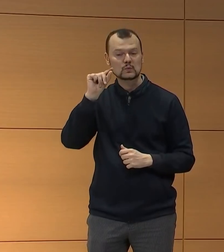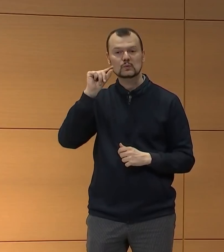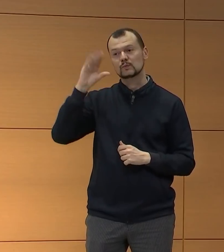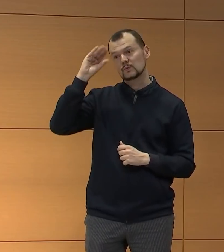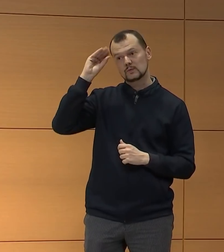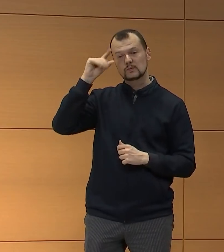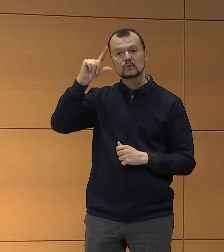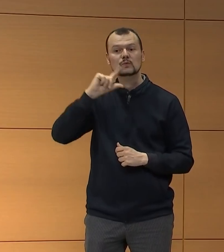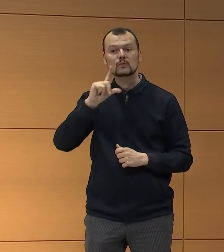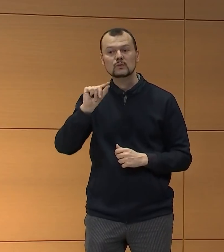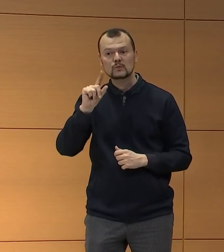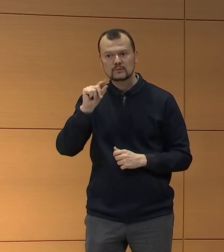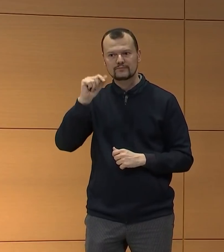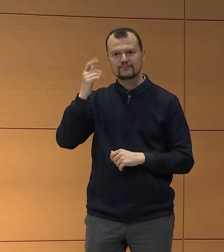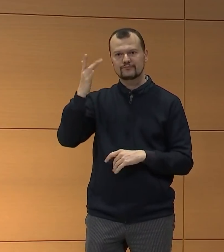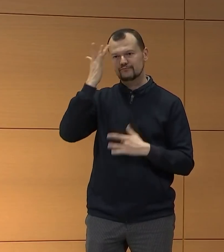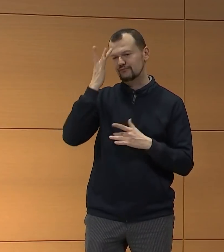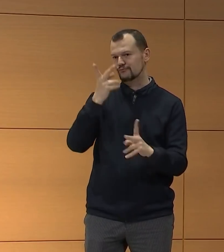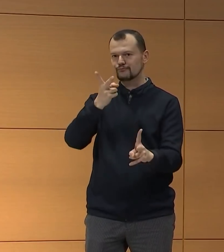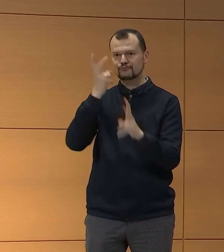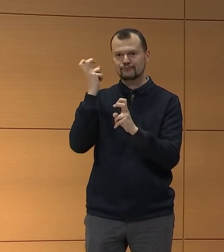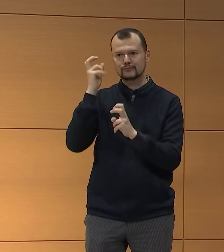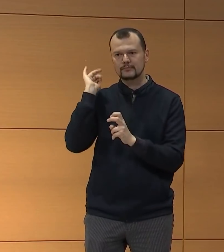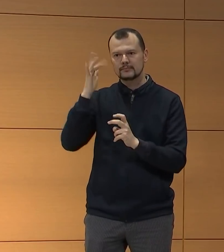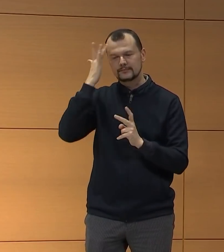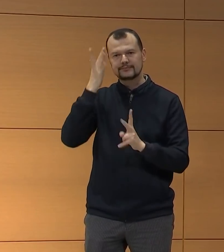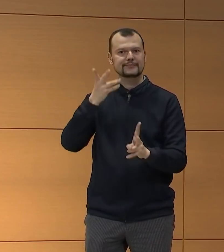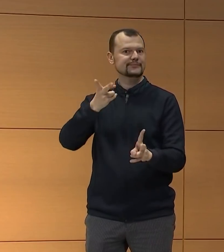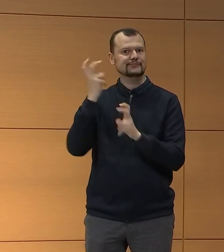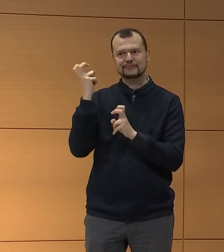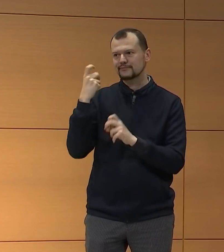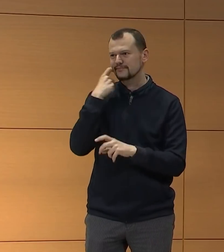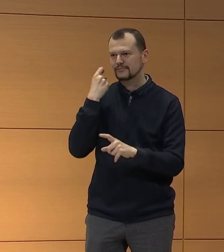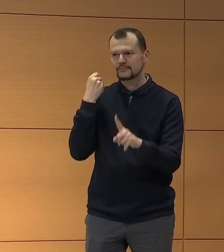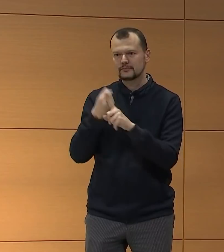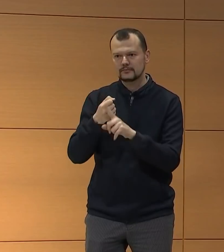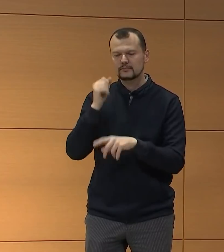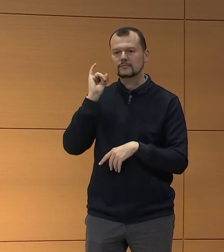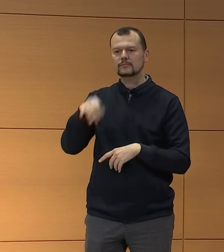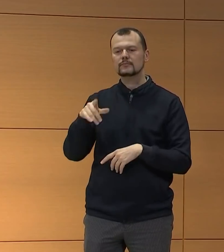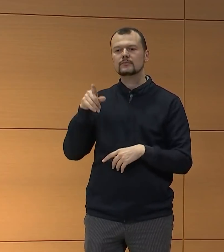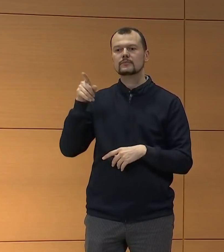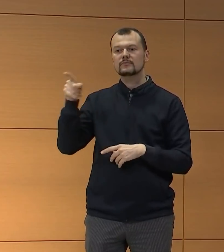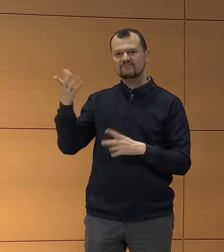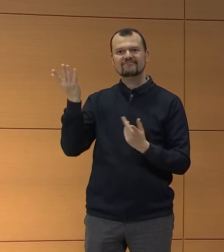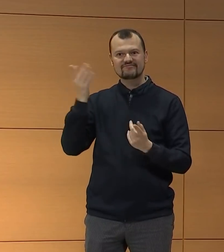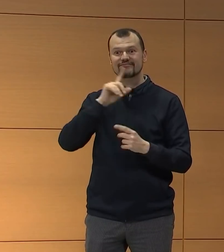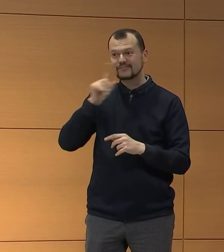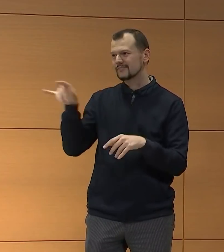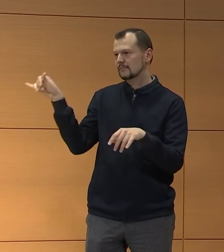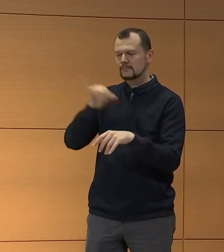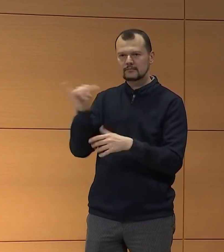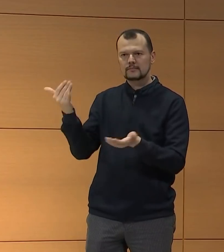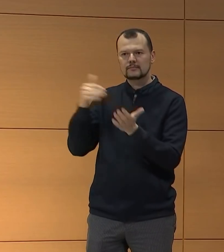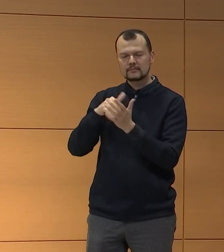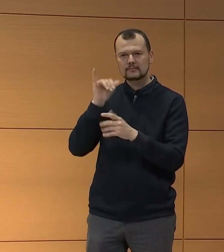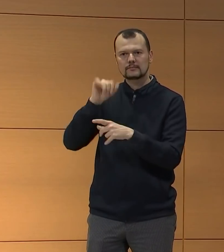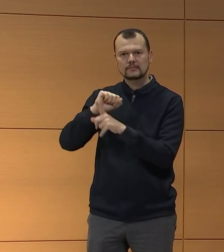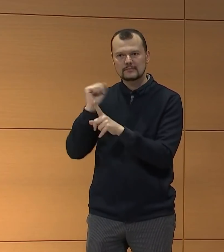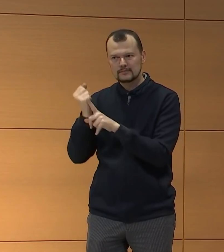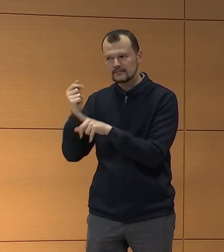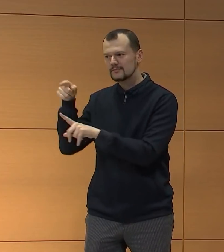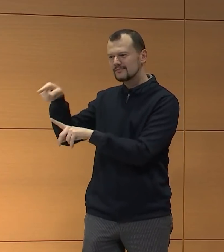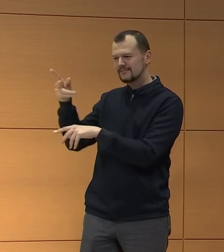on March 6th, and again, following identification of the North Carolina case, specimens were collected to